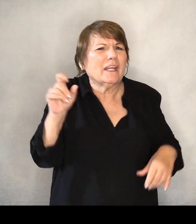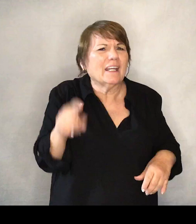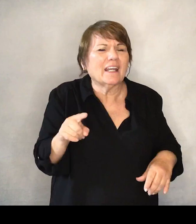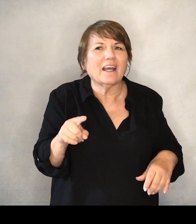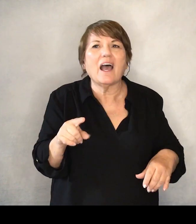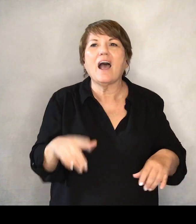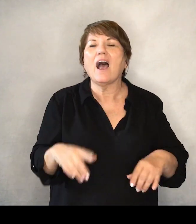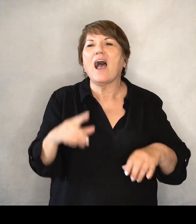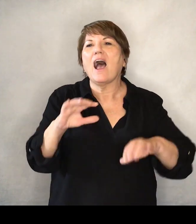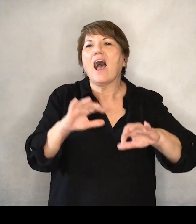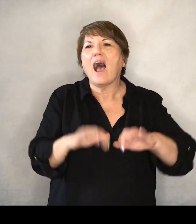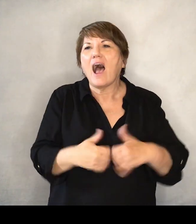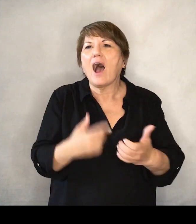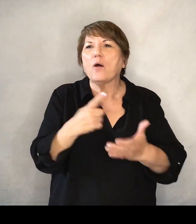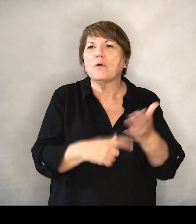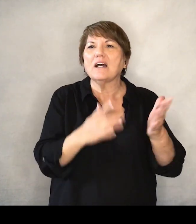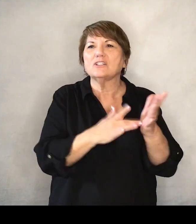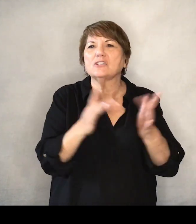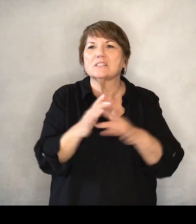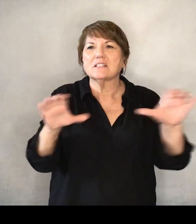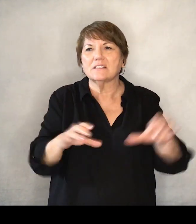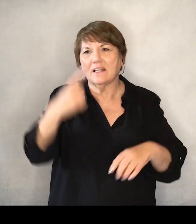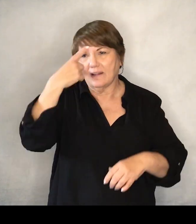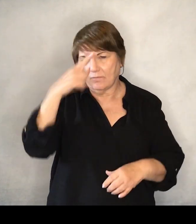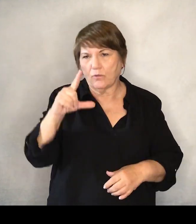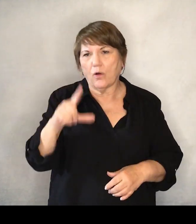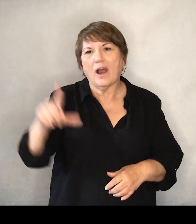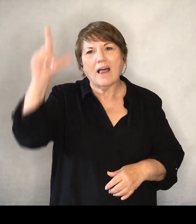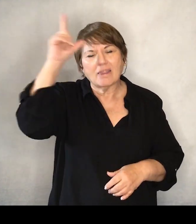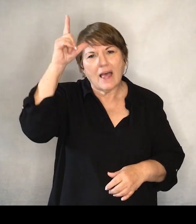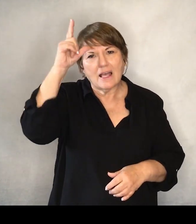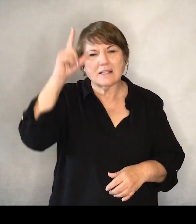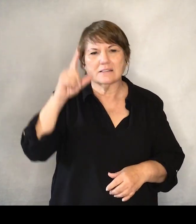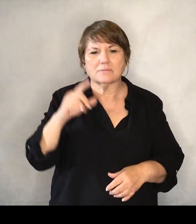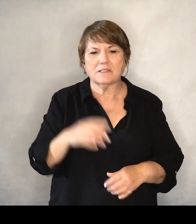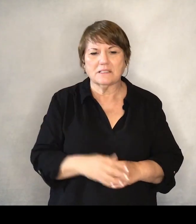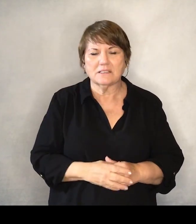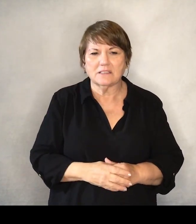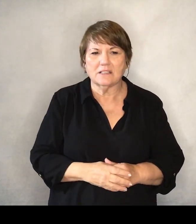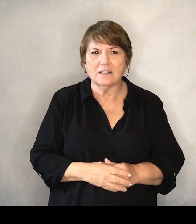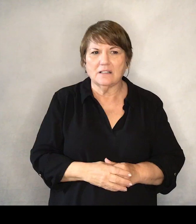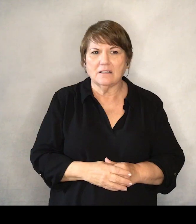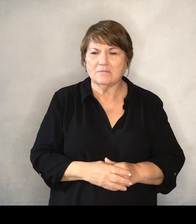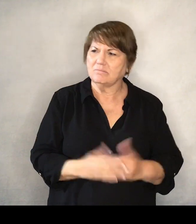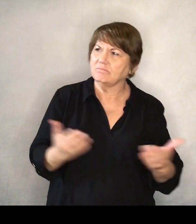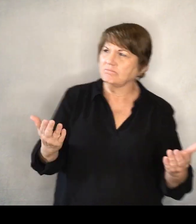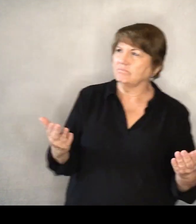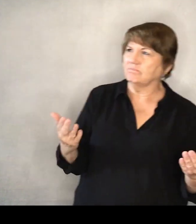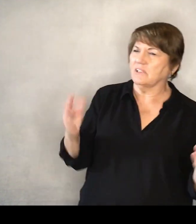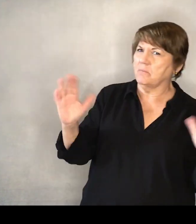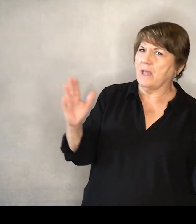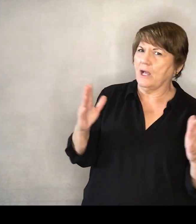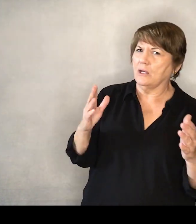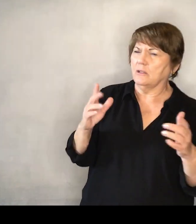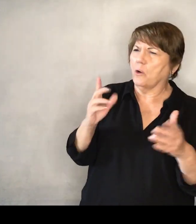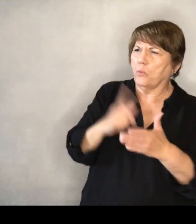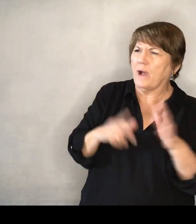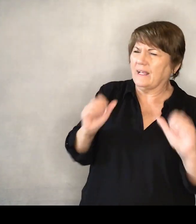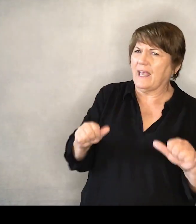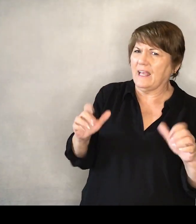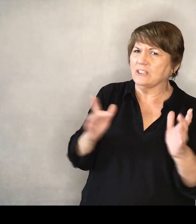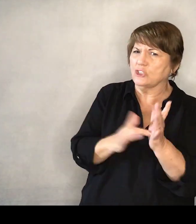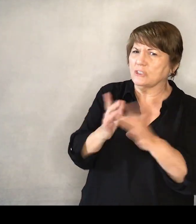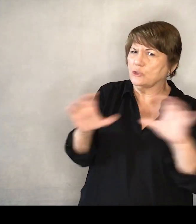How does what Jesus did for Lazarus speak to what he is doing for us?